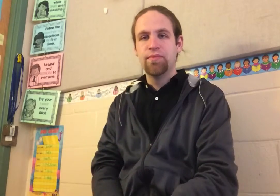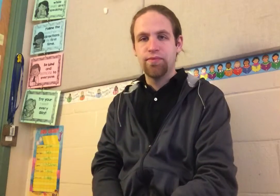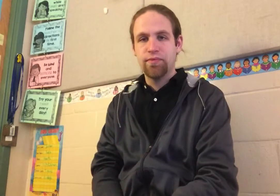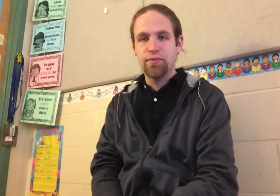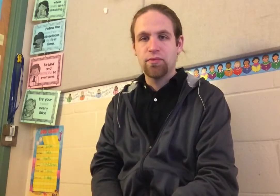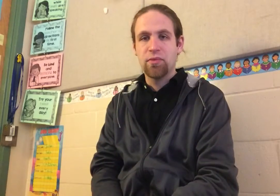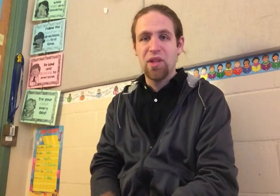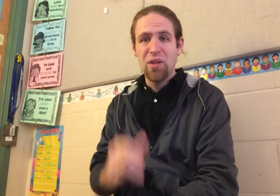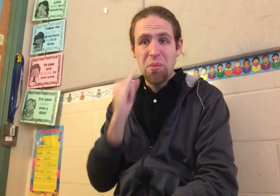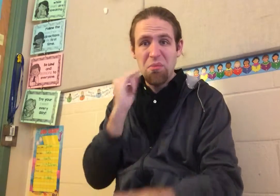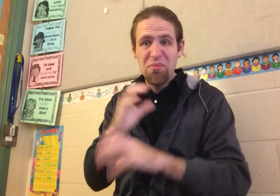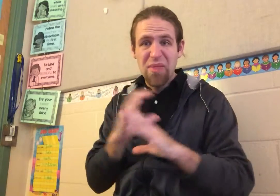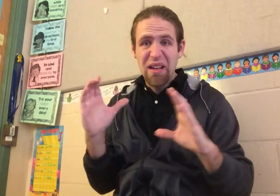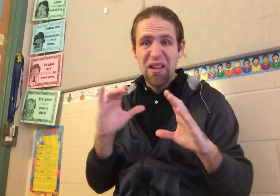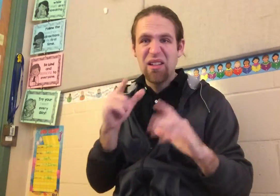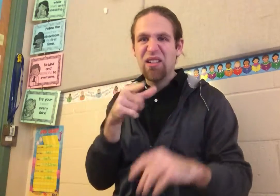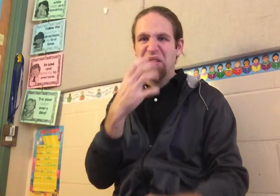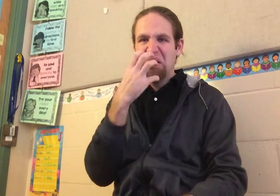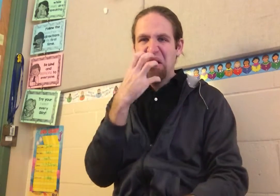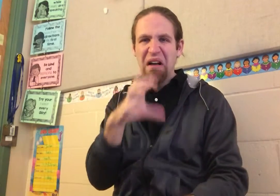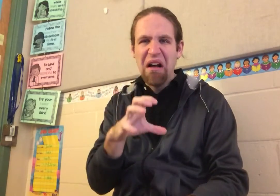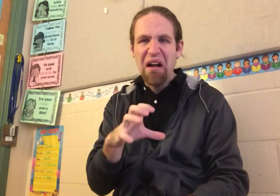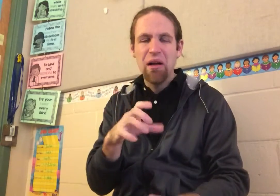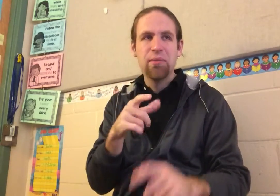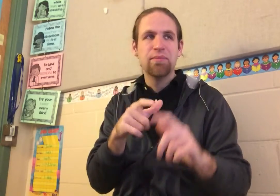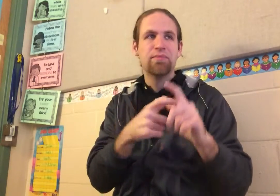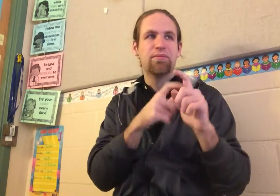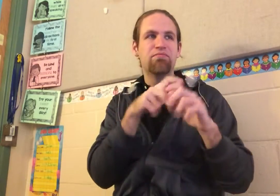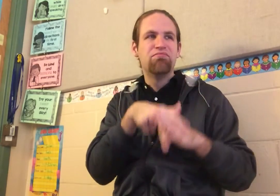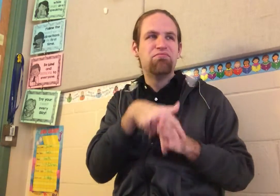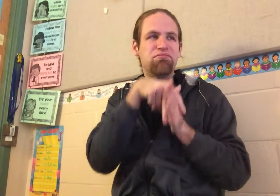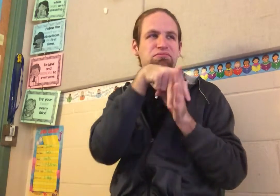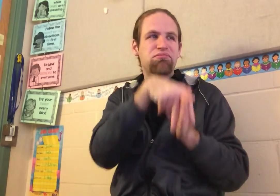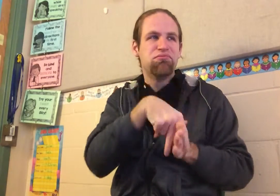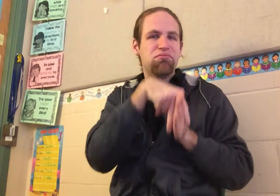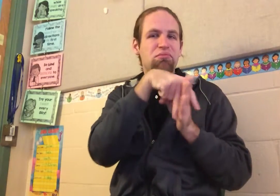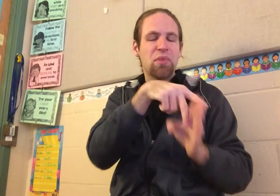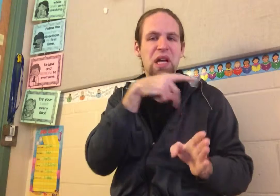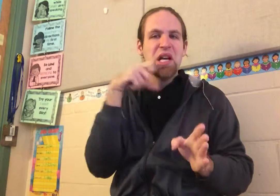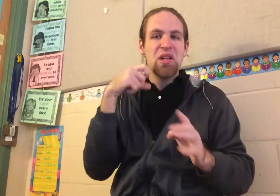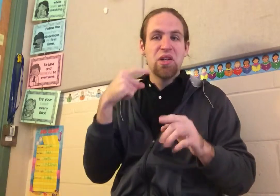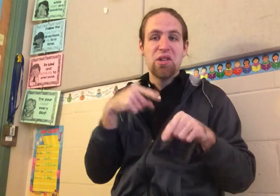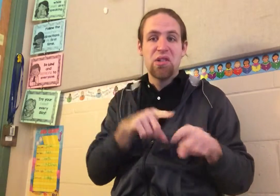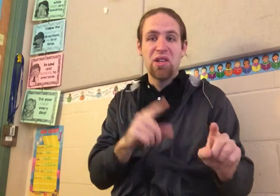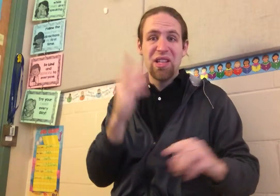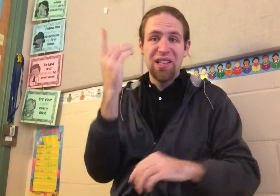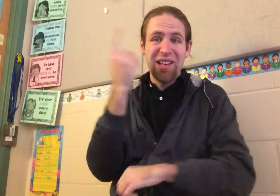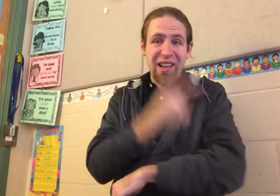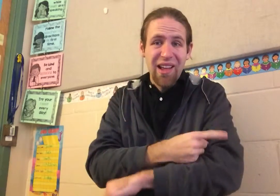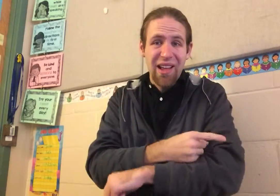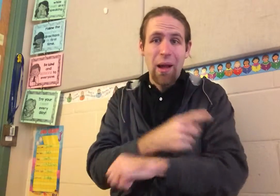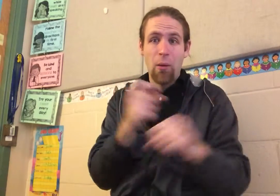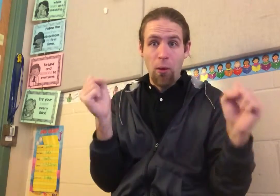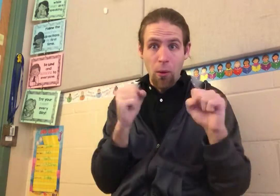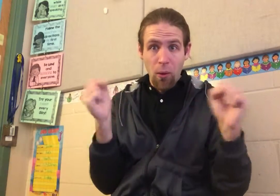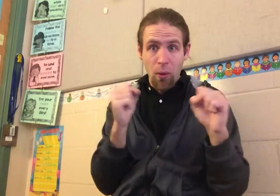Can you imagine how hot it could be riding across the desert during the day and how cold it could be at night?